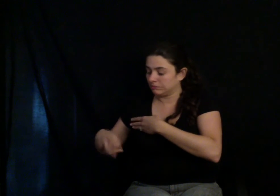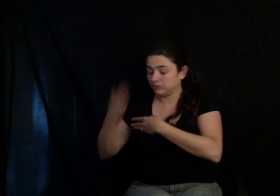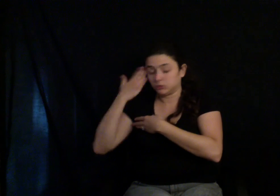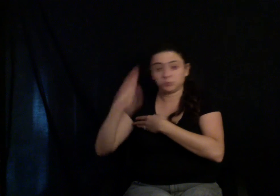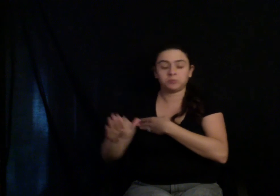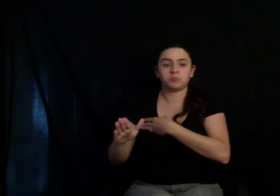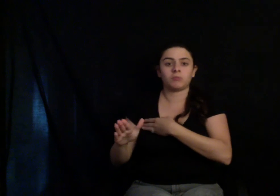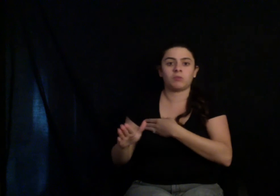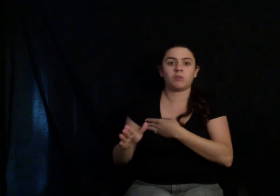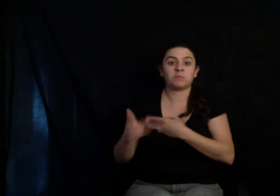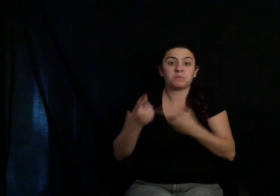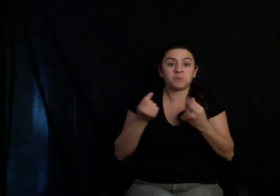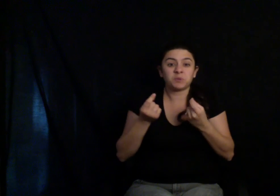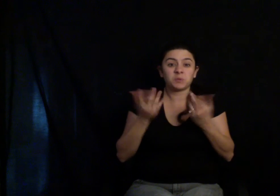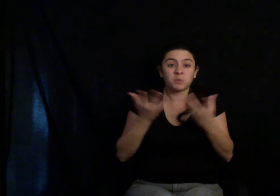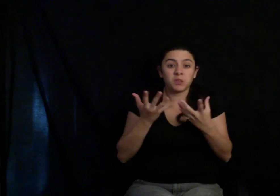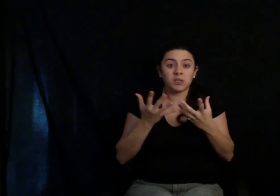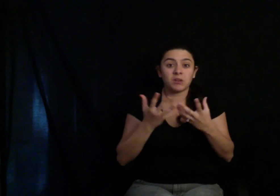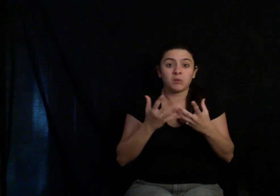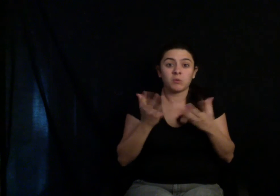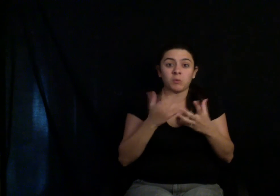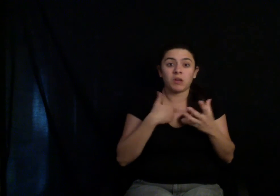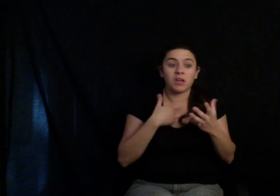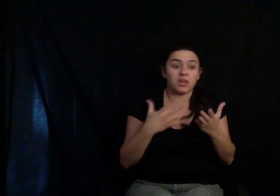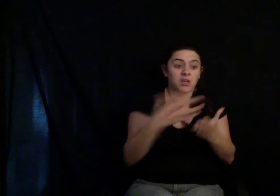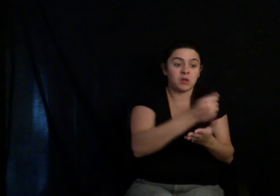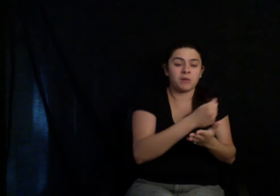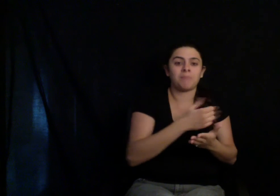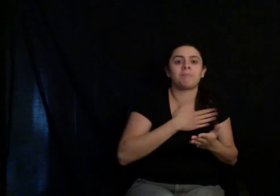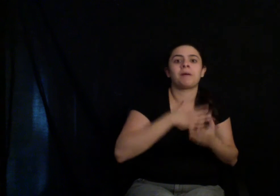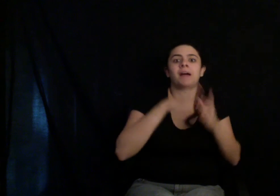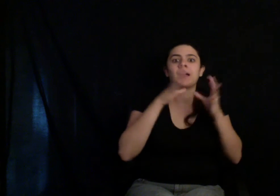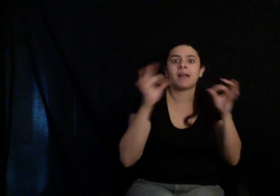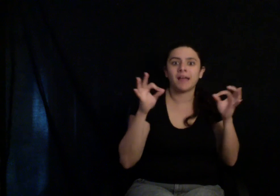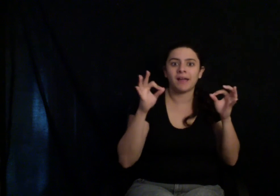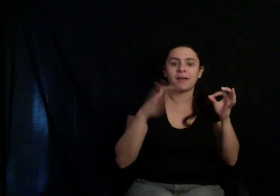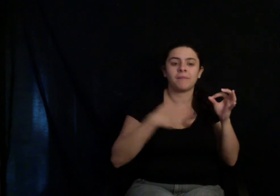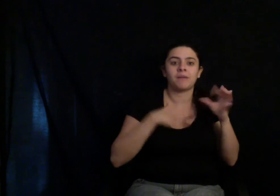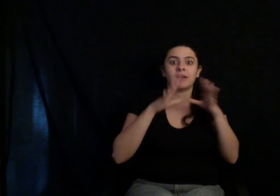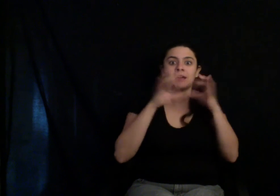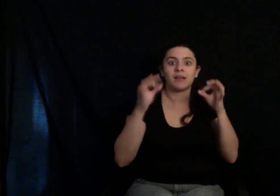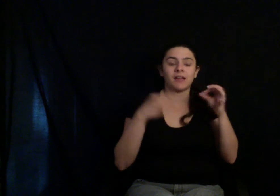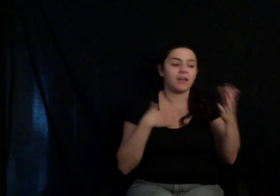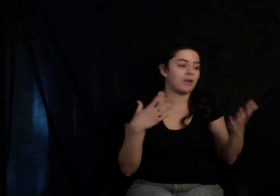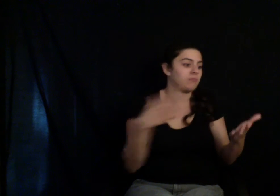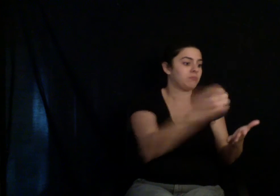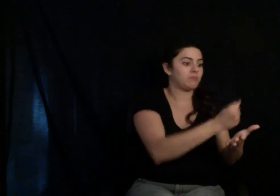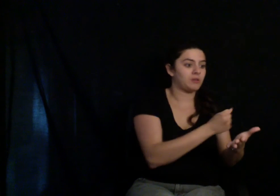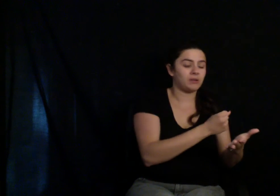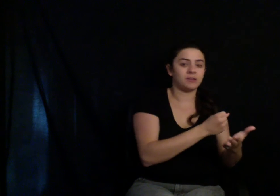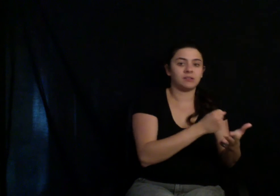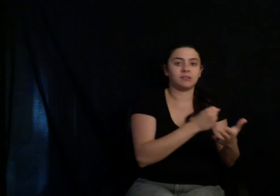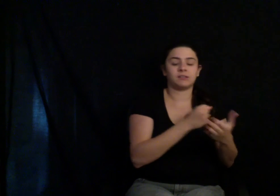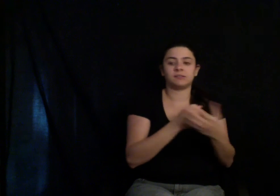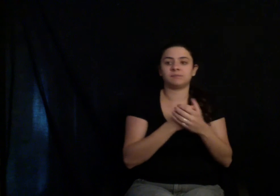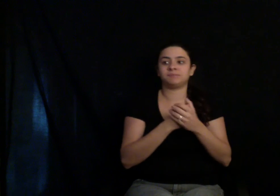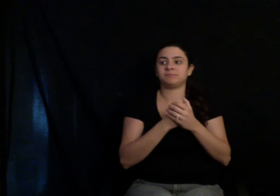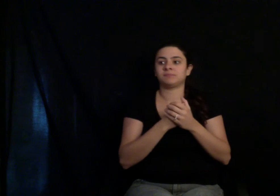the first thing I grabbed was my cat, who was sitting with me at my desk, and I grabbed my cat, and then the second thing I grabbed